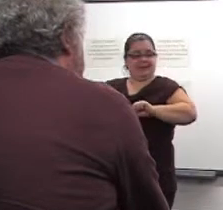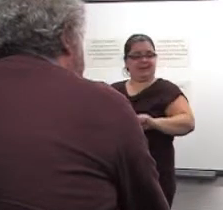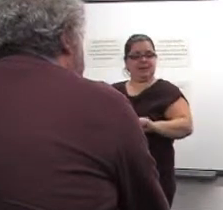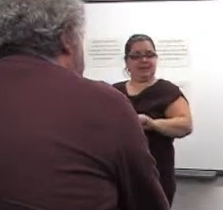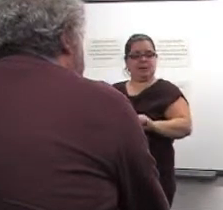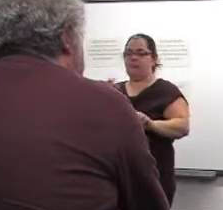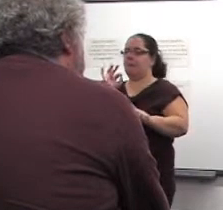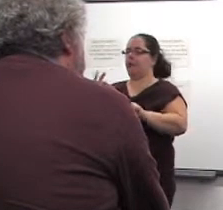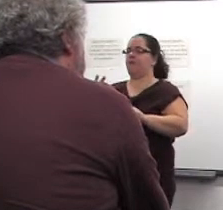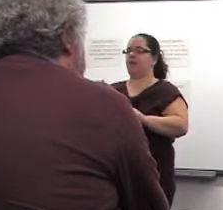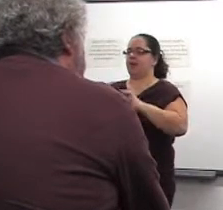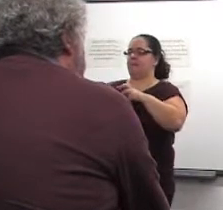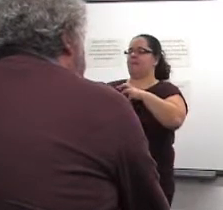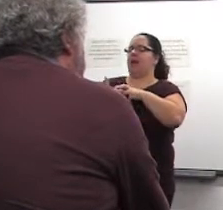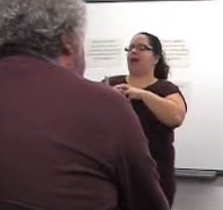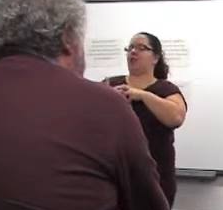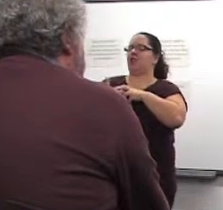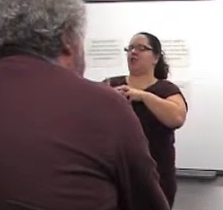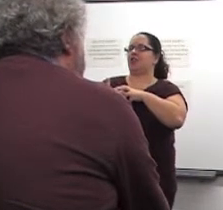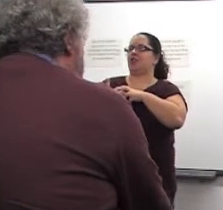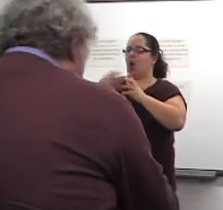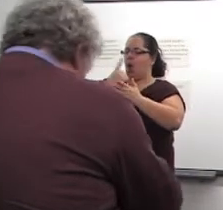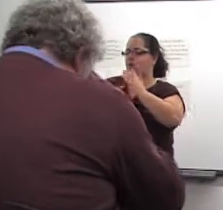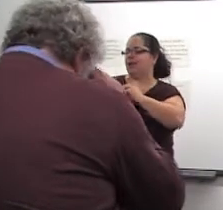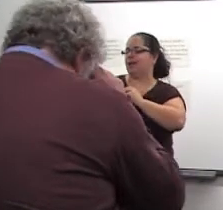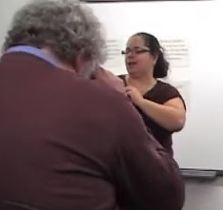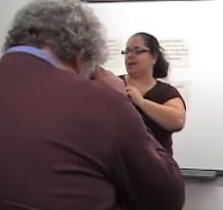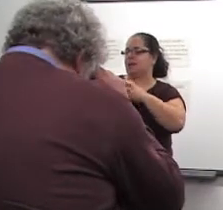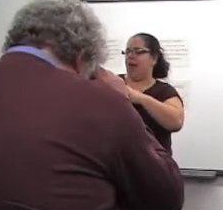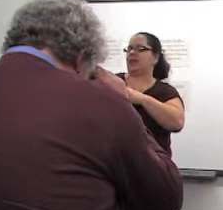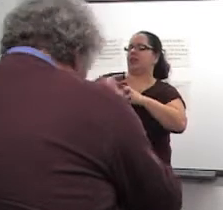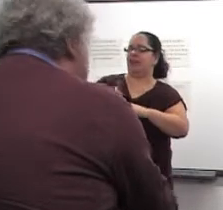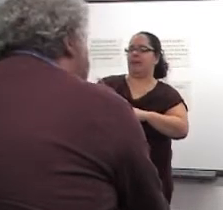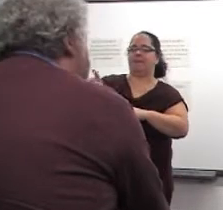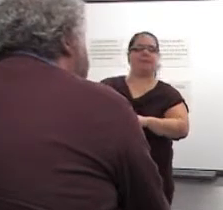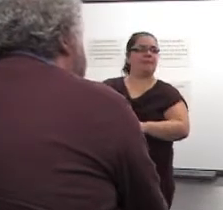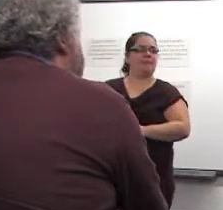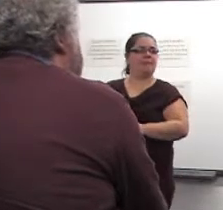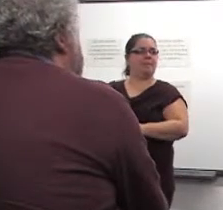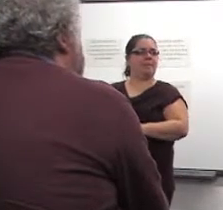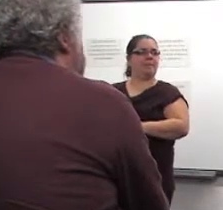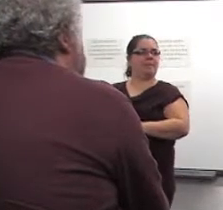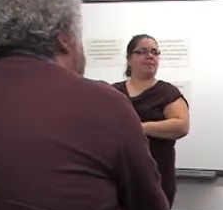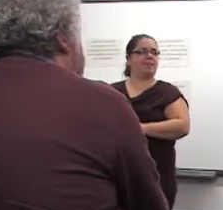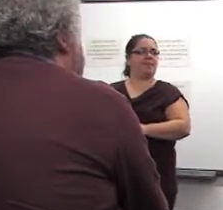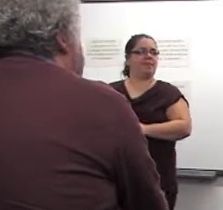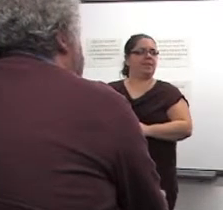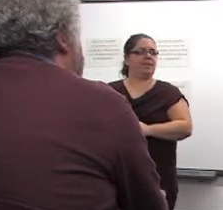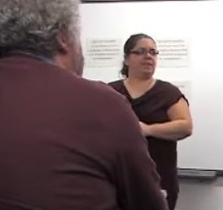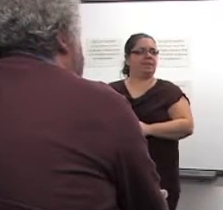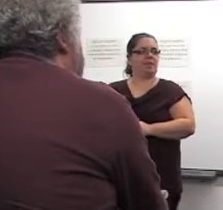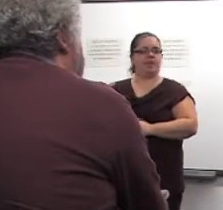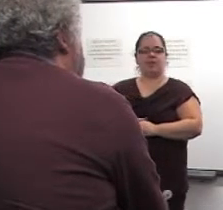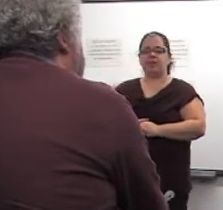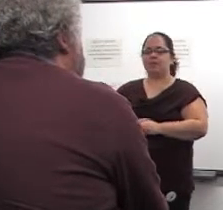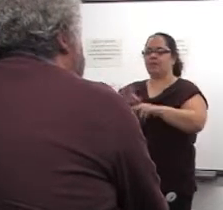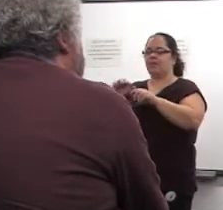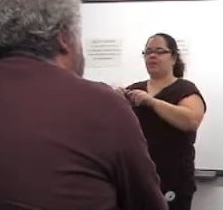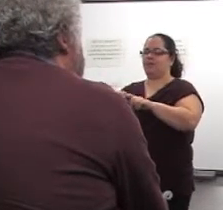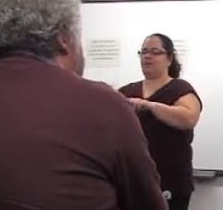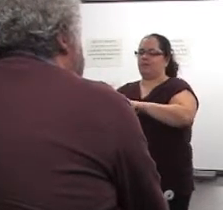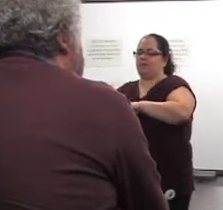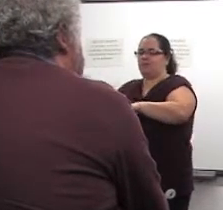him, the seat that had shaped itself to his contours. It sighed gently in welcome as he